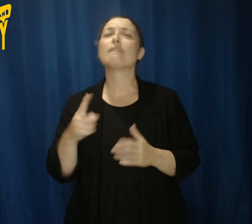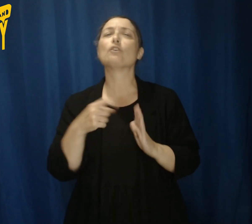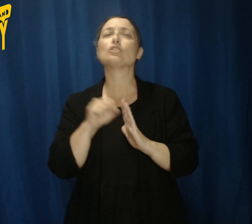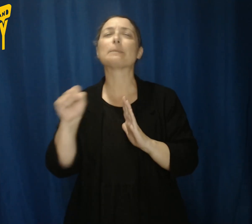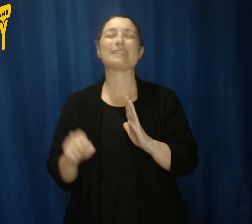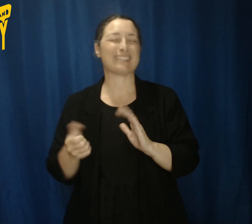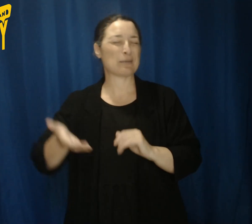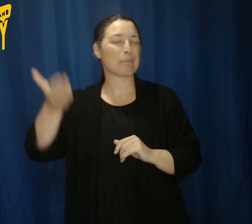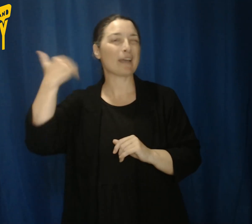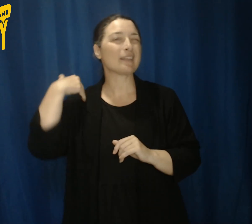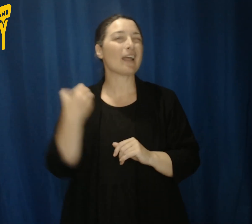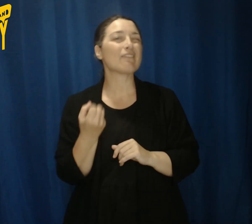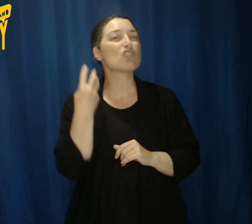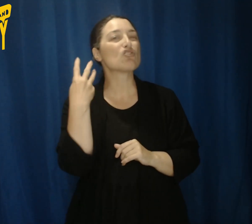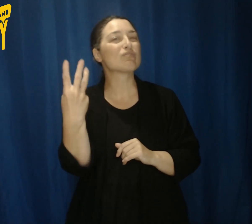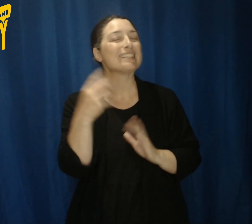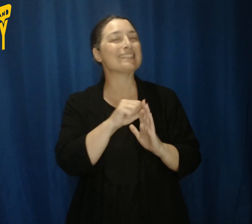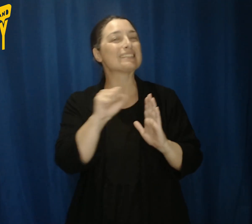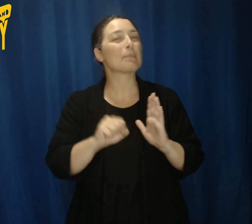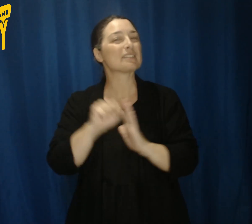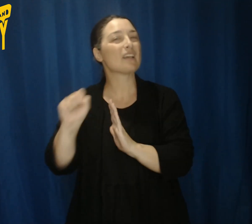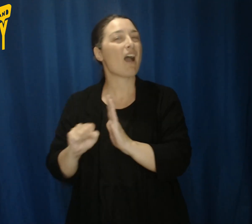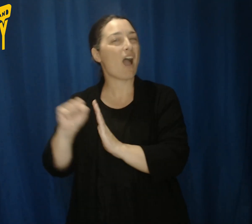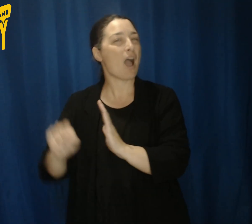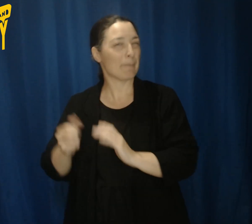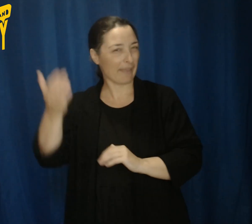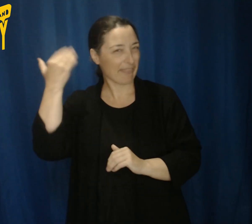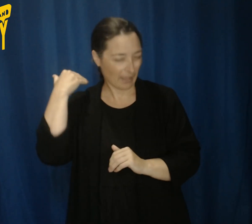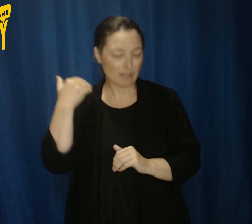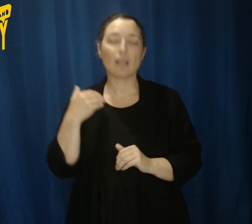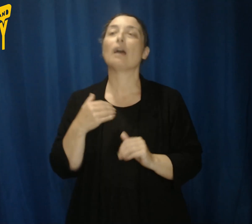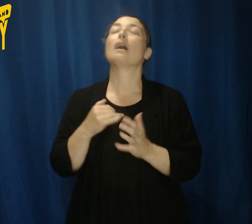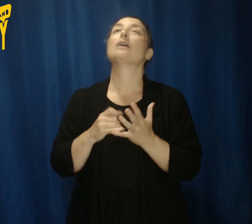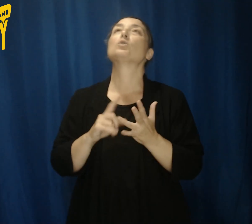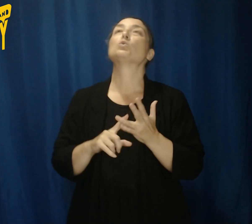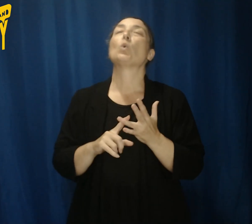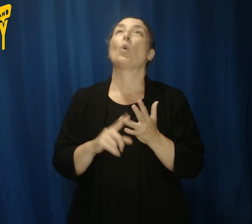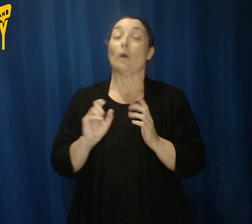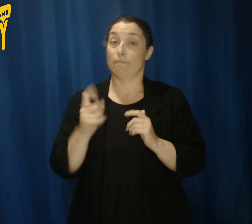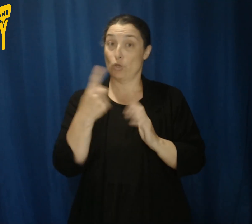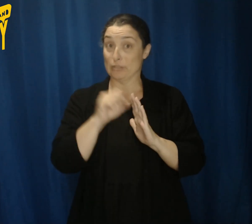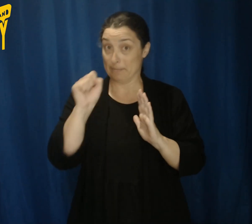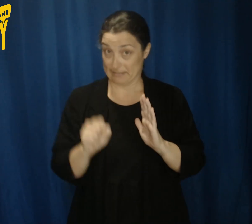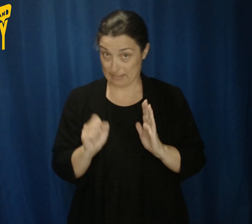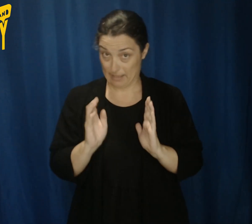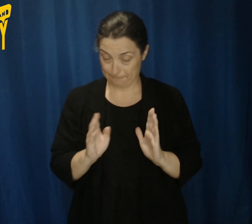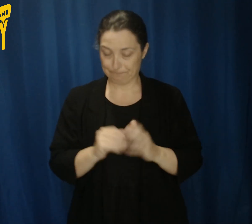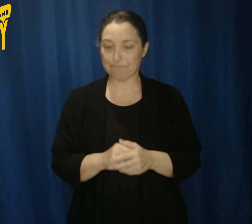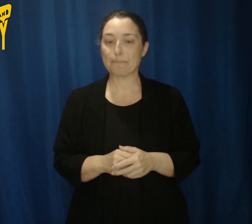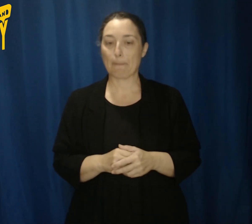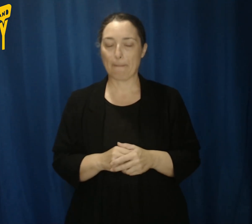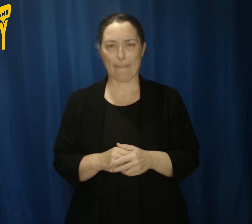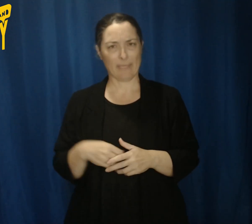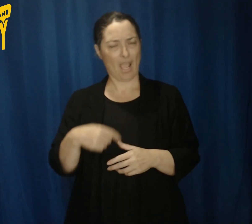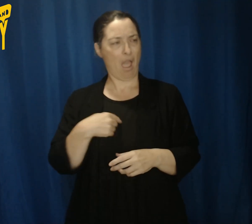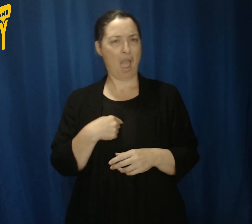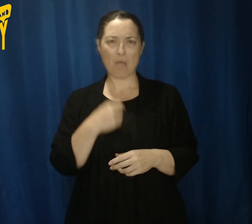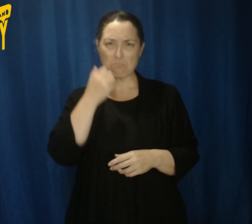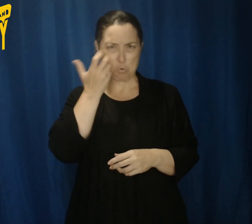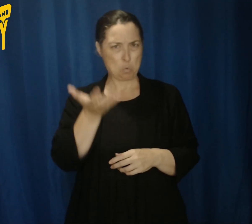3 semesters, like school, So we're getting to the end of first semester. And I pride myself, I was always a great scholar,